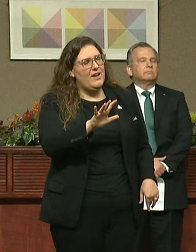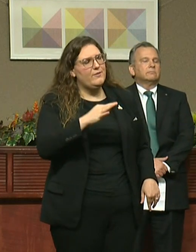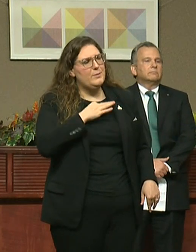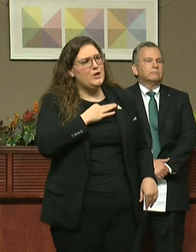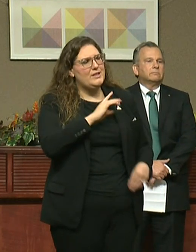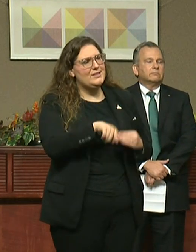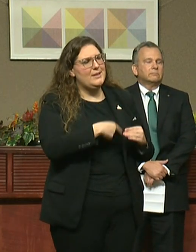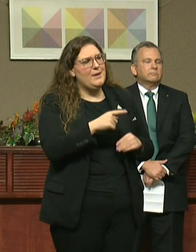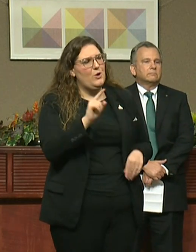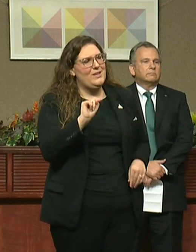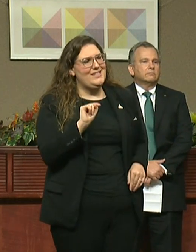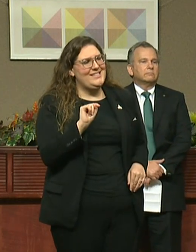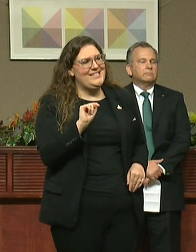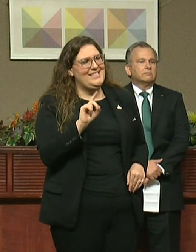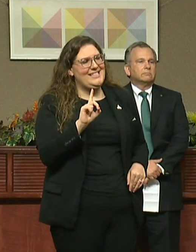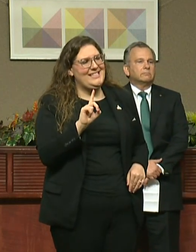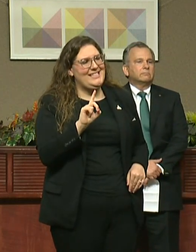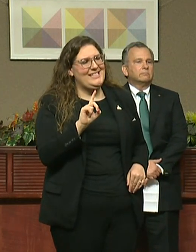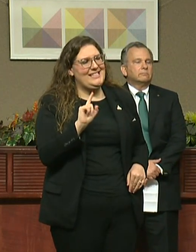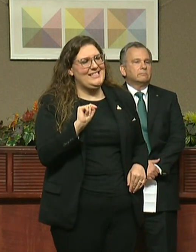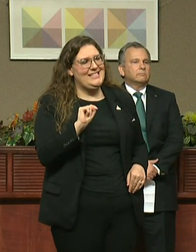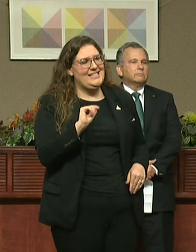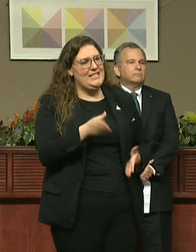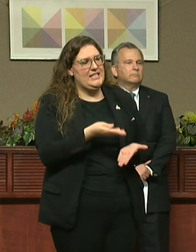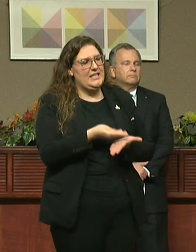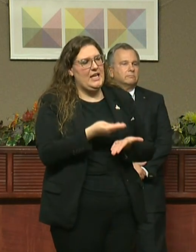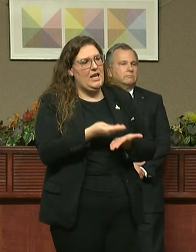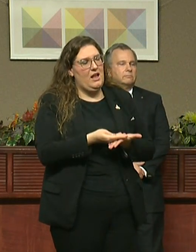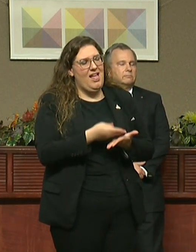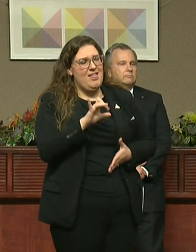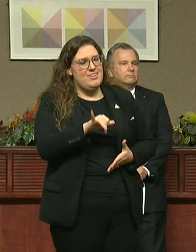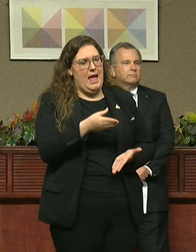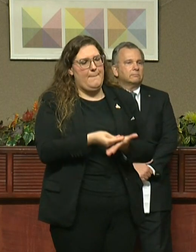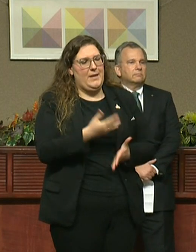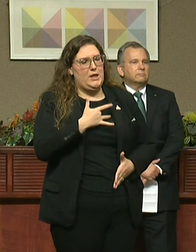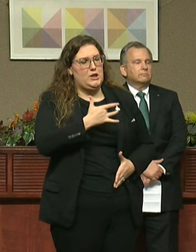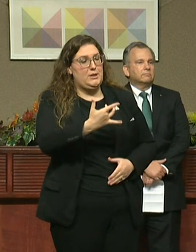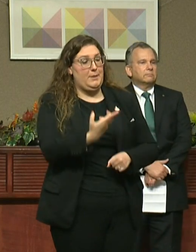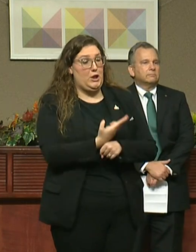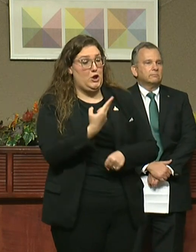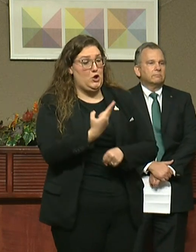touch on how that money is typically used and how this